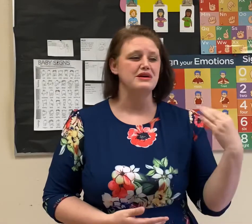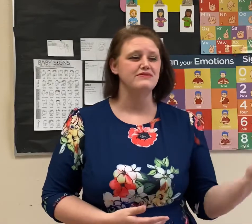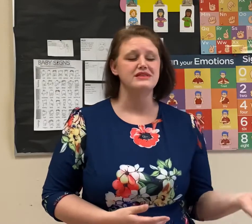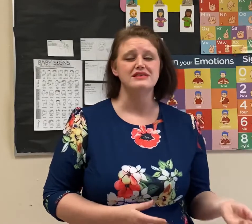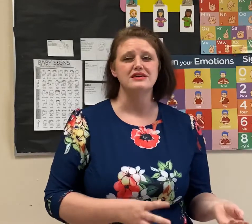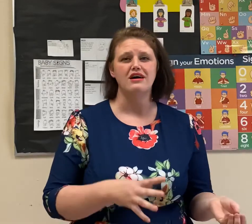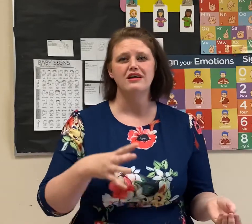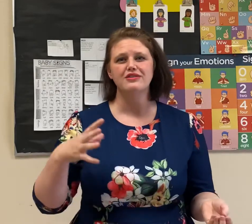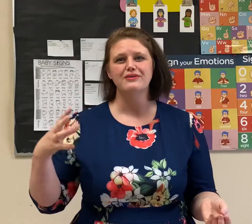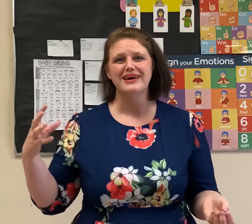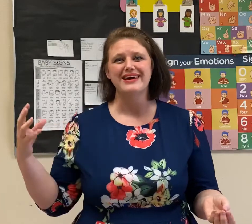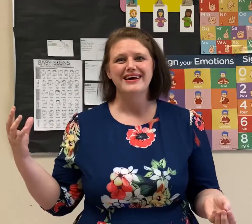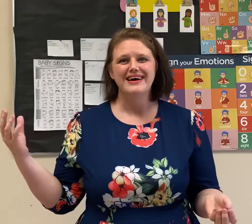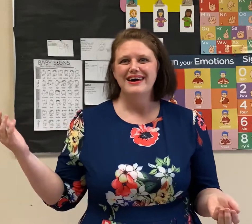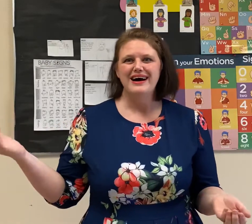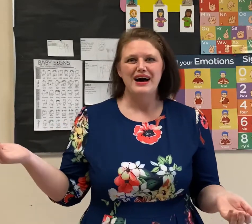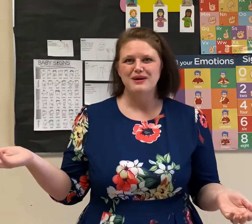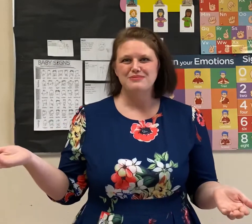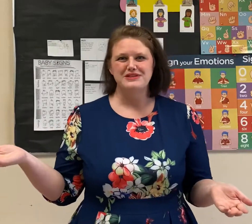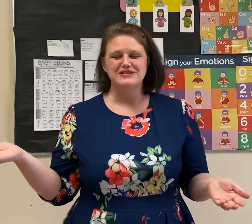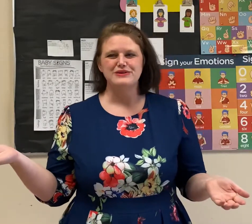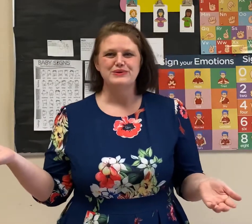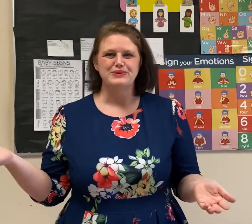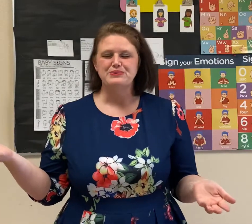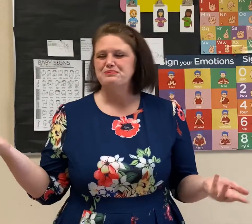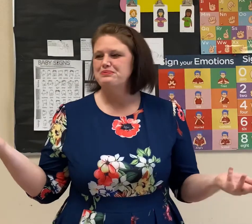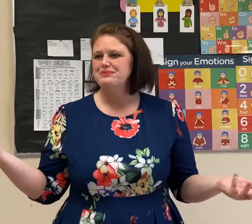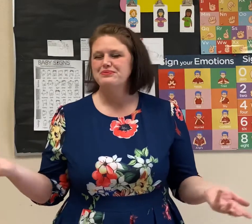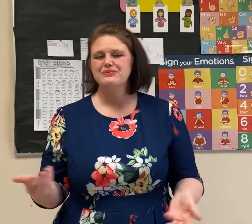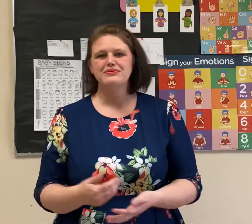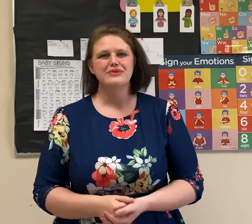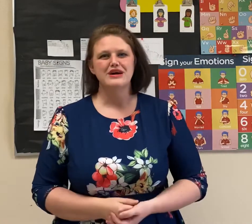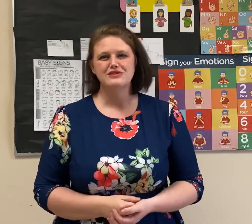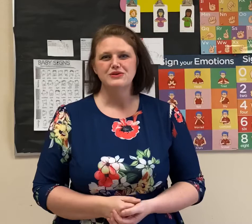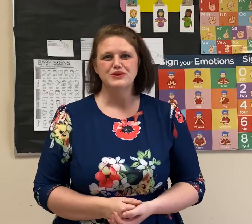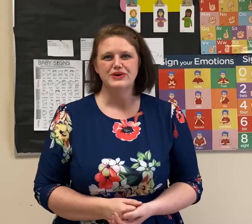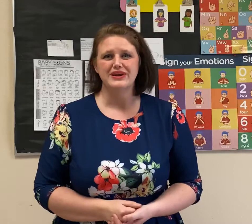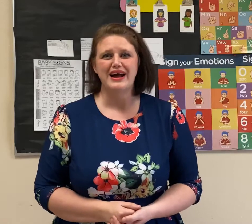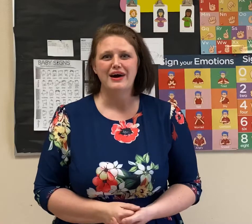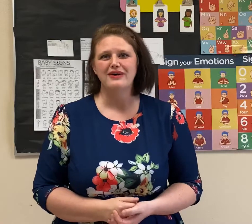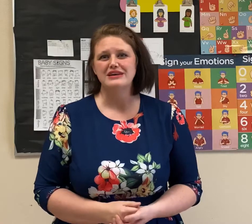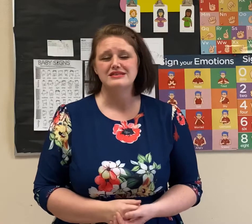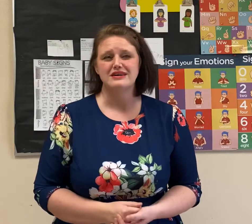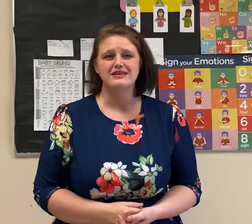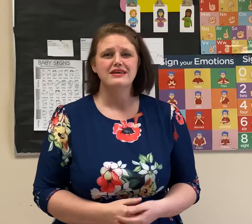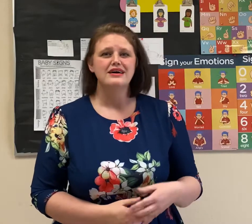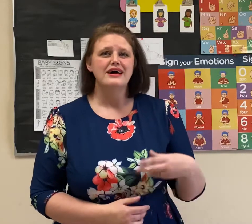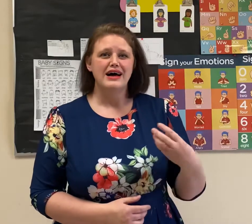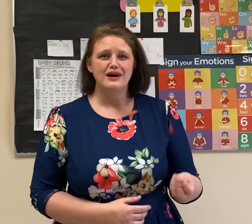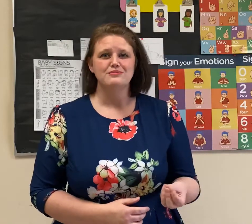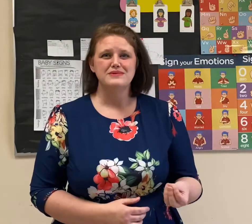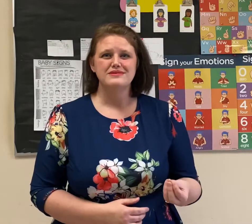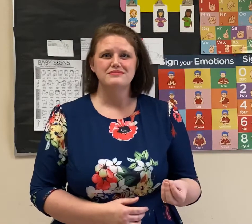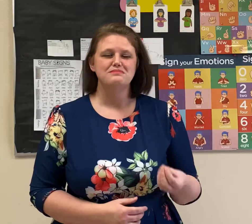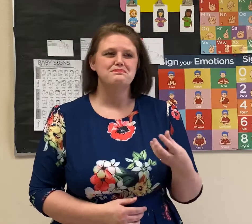infancy all the way up to adulthood how ASL helps